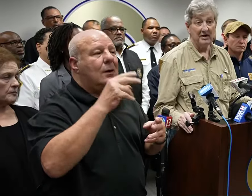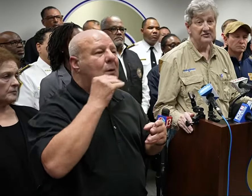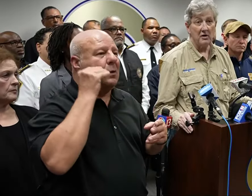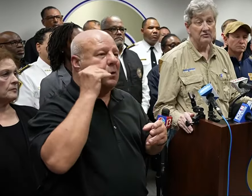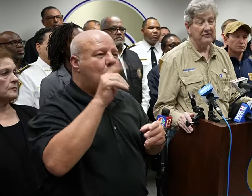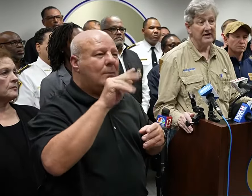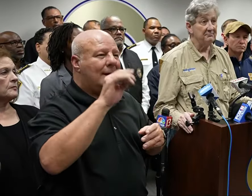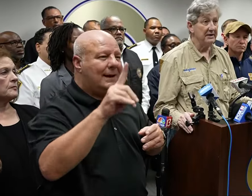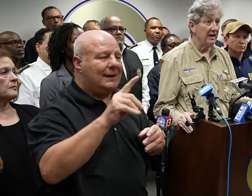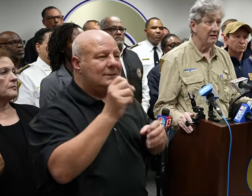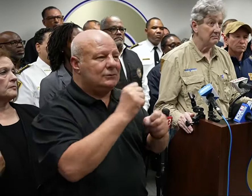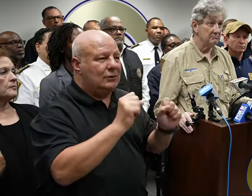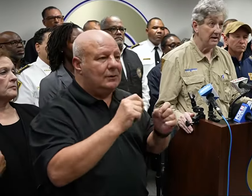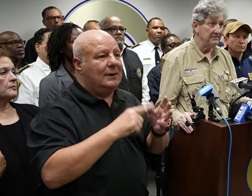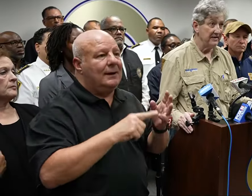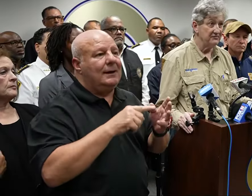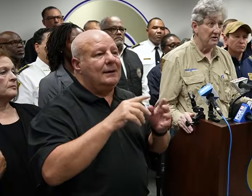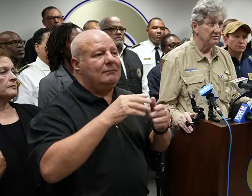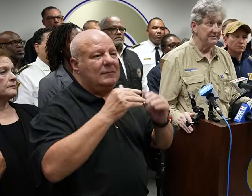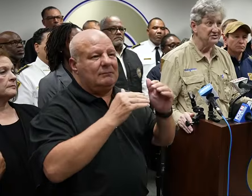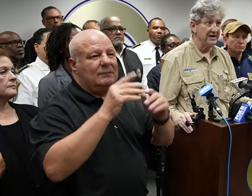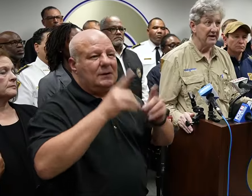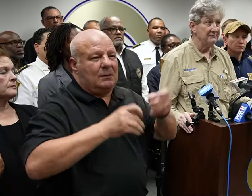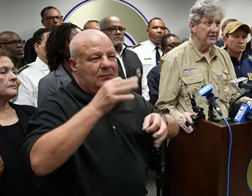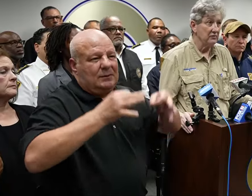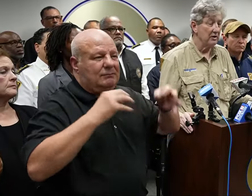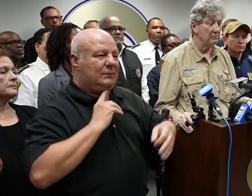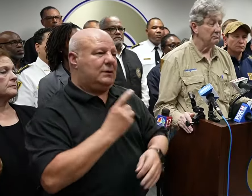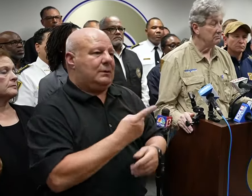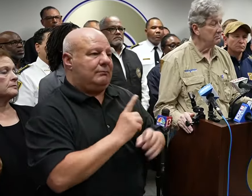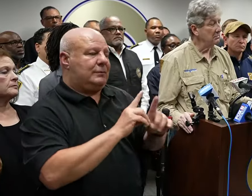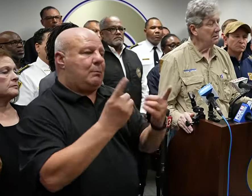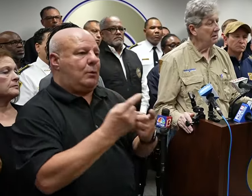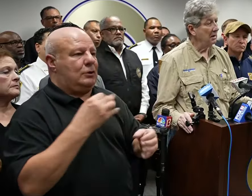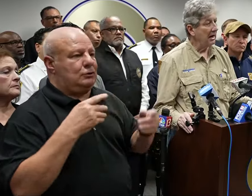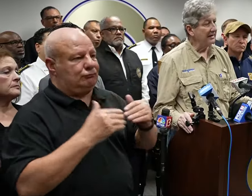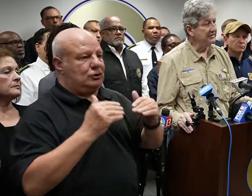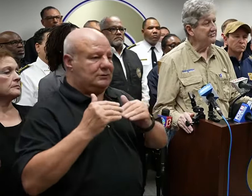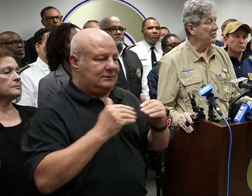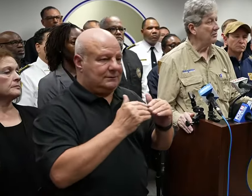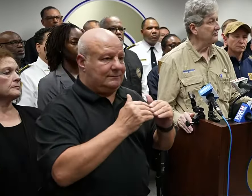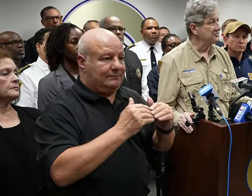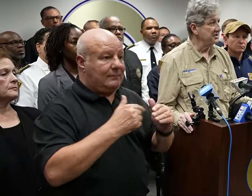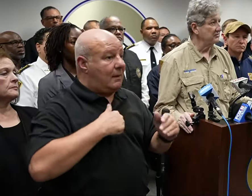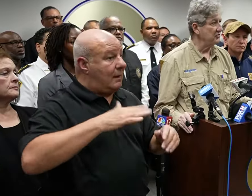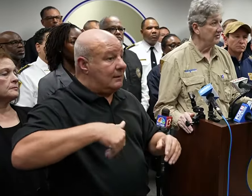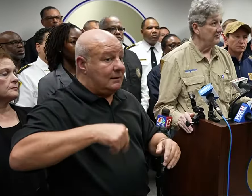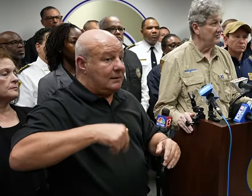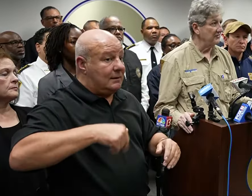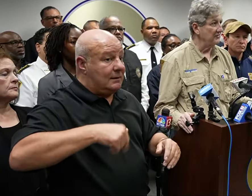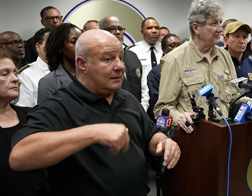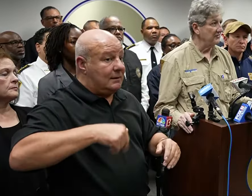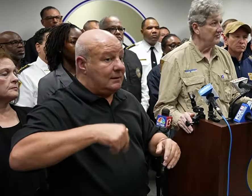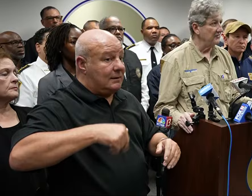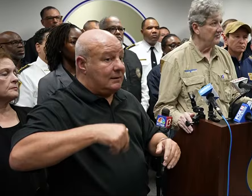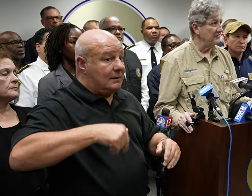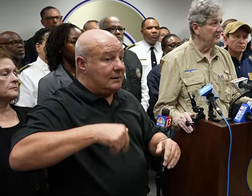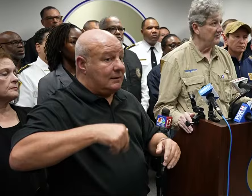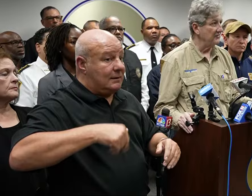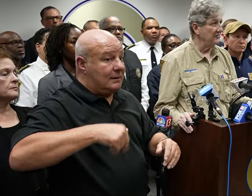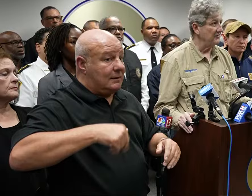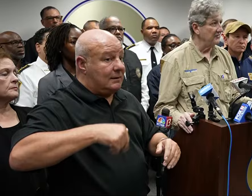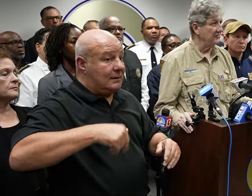I have not talked to the FBI. Maybe they've talked to my staff. I don't know. I did talk to the Secretary of Homeland